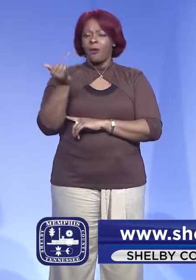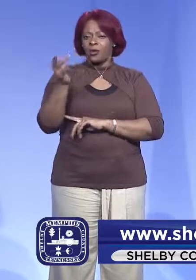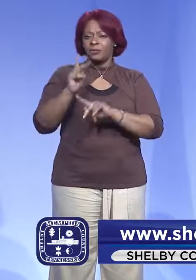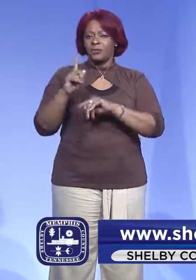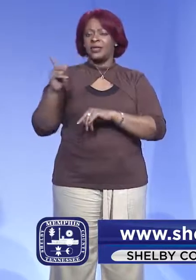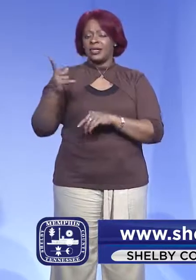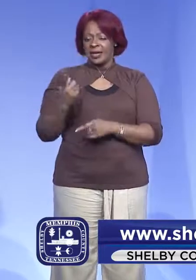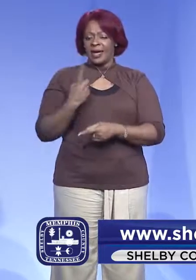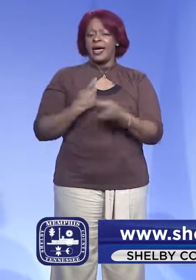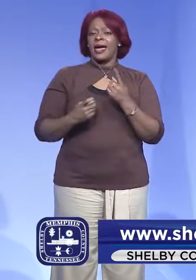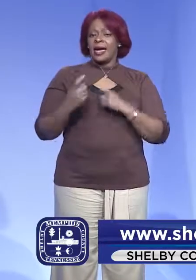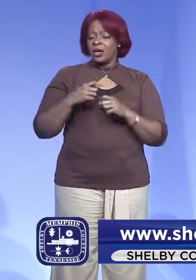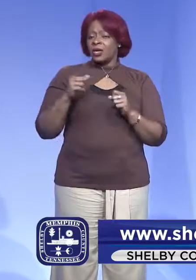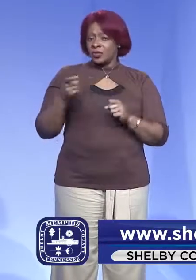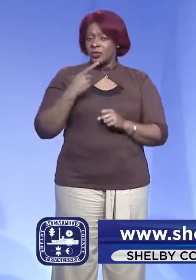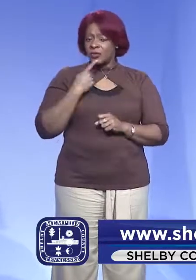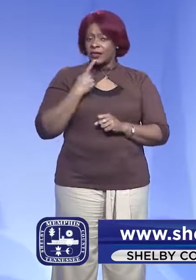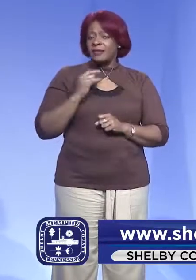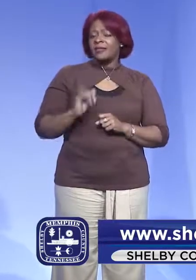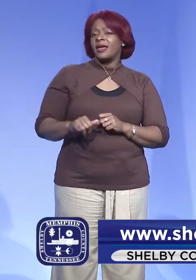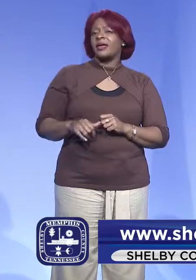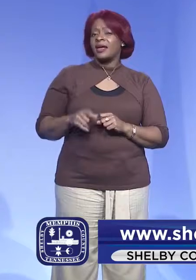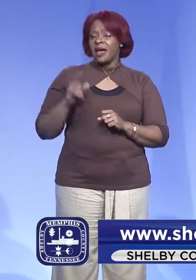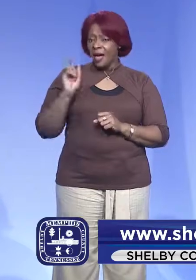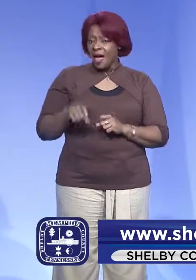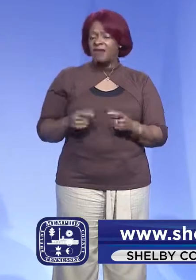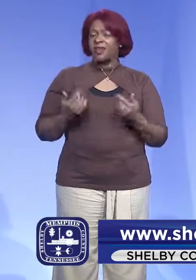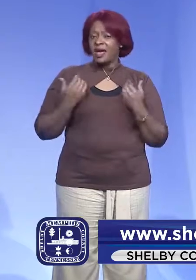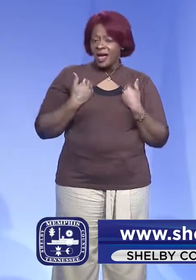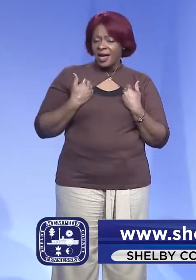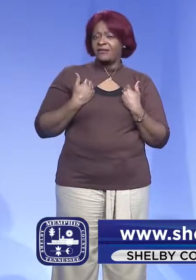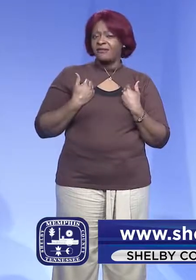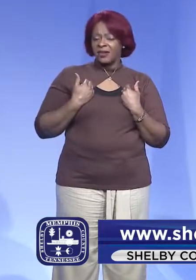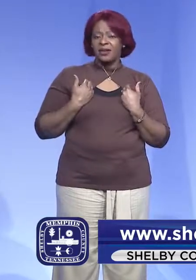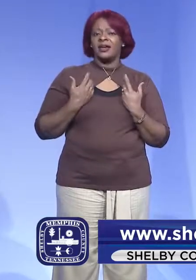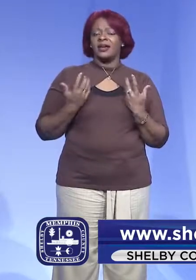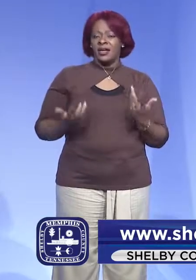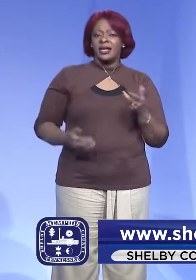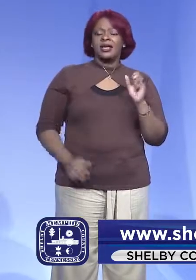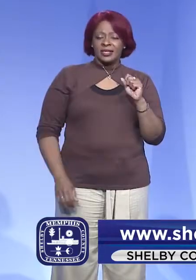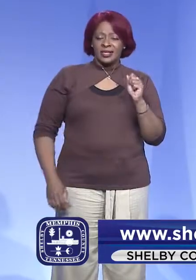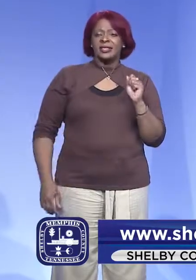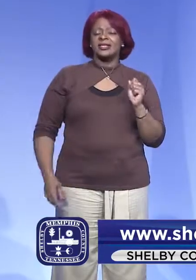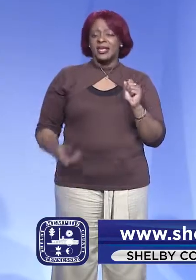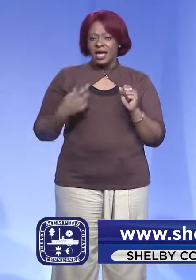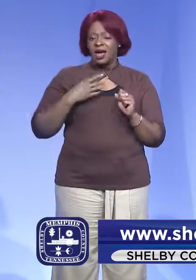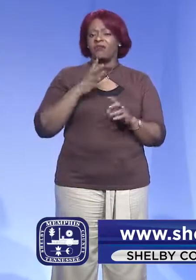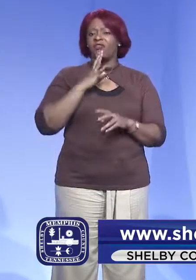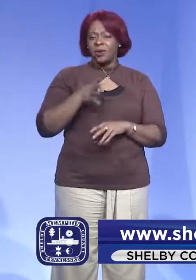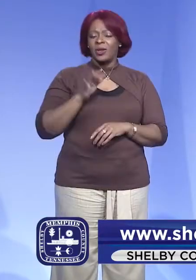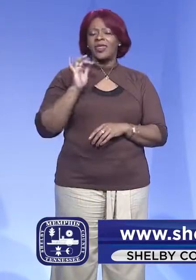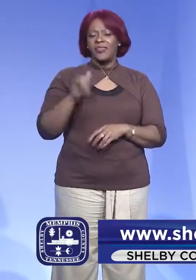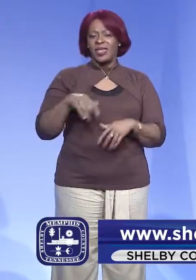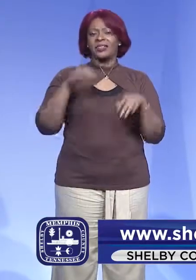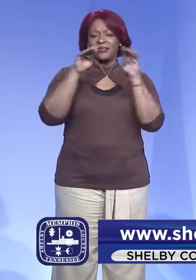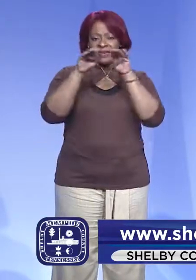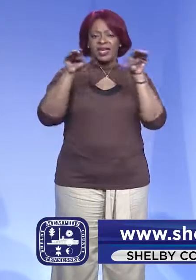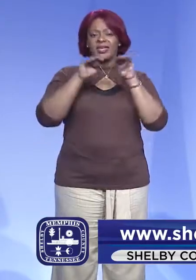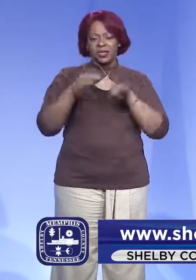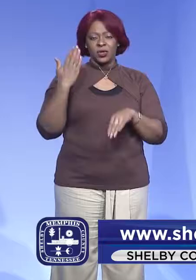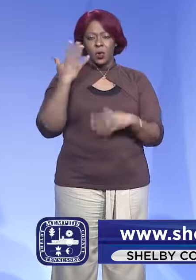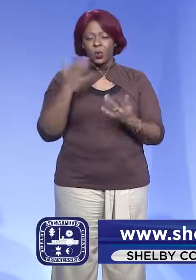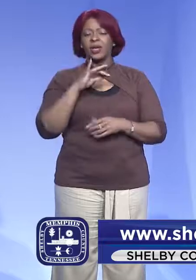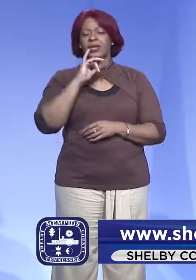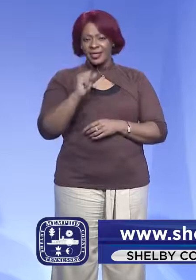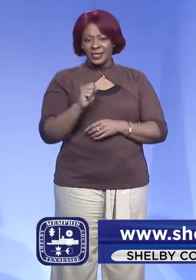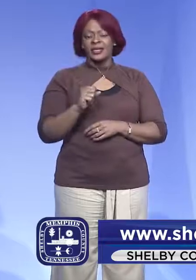they asked, okay, well, so you're saying they have to have, and I verbalized, these are the phases. You know what they are.